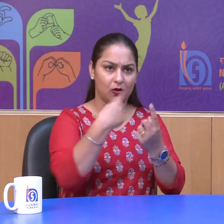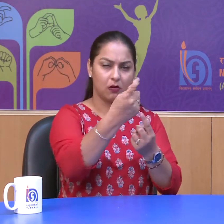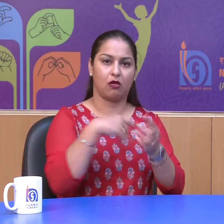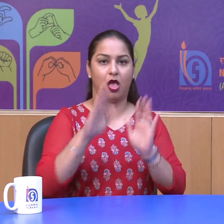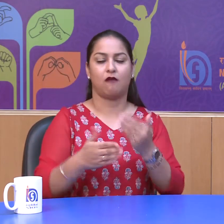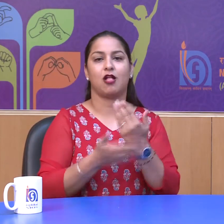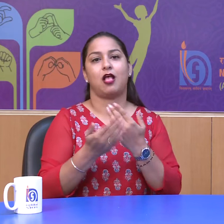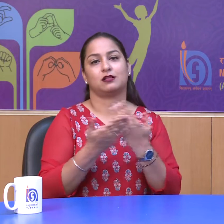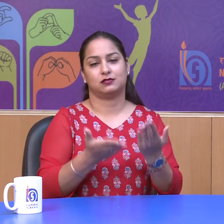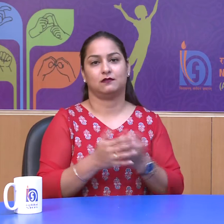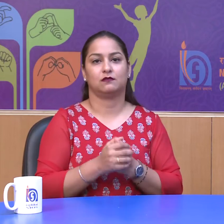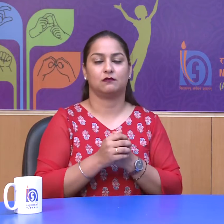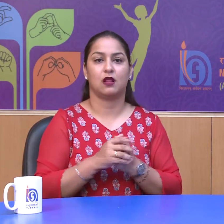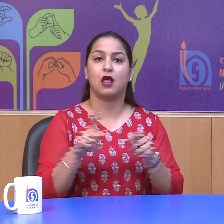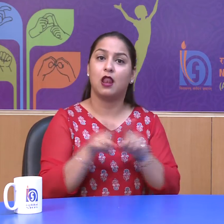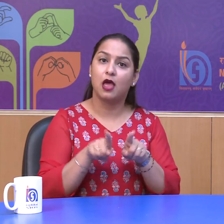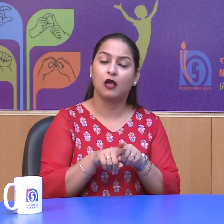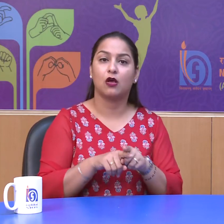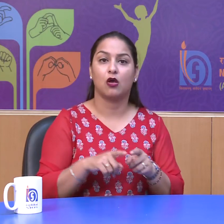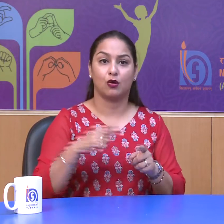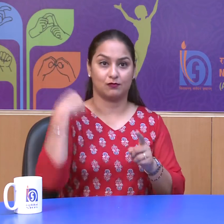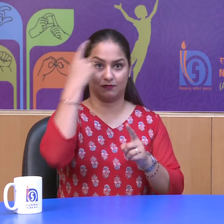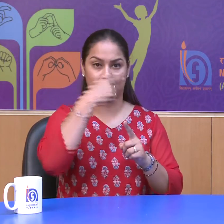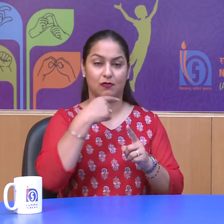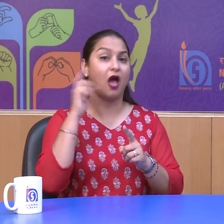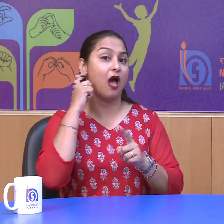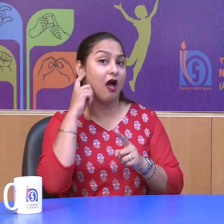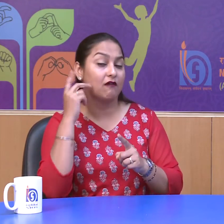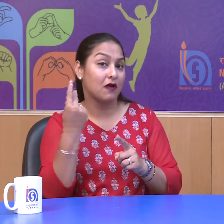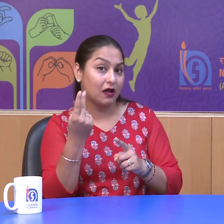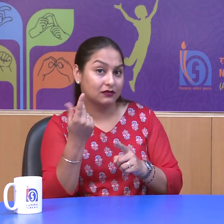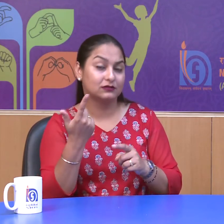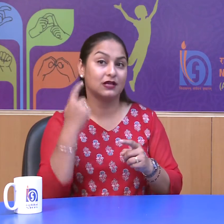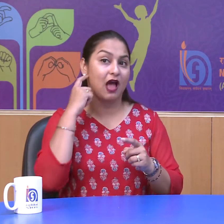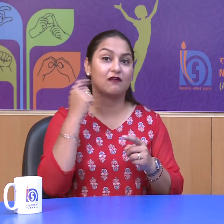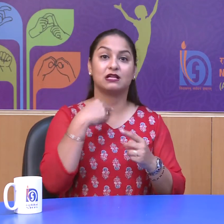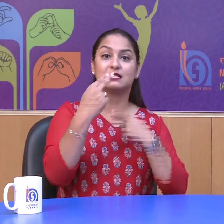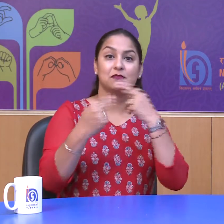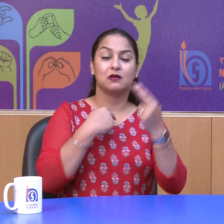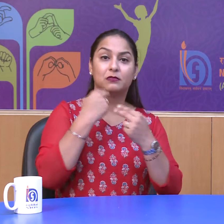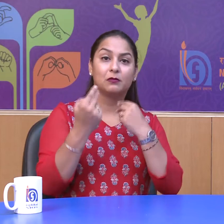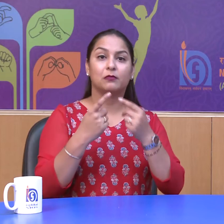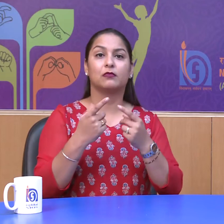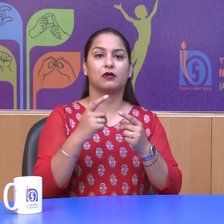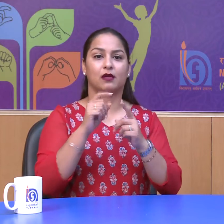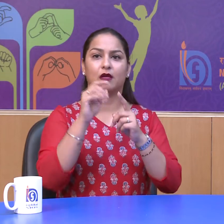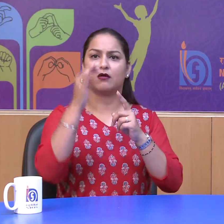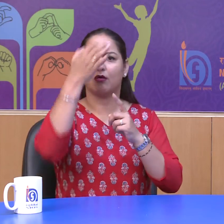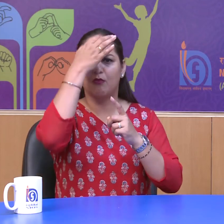Their audio-visual mode helps a great deal in assimilating views